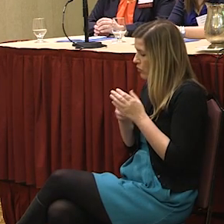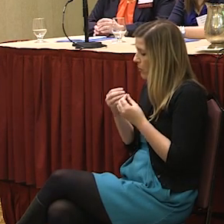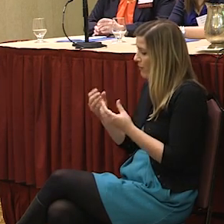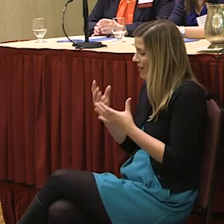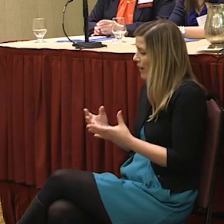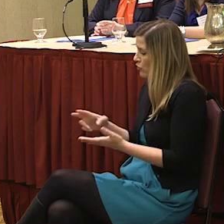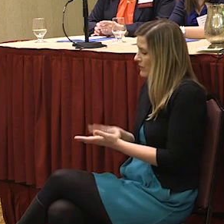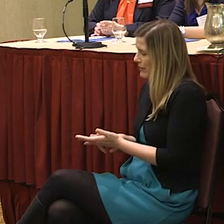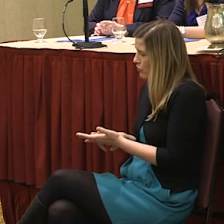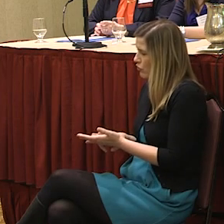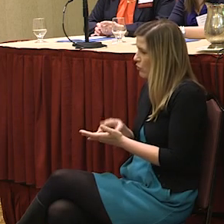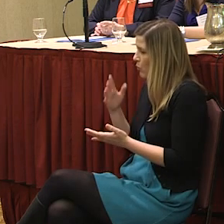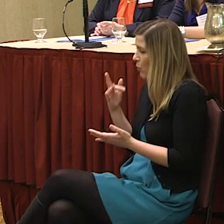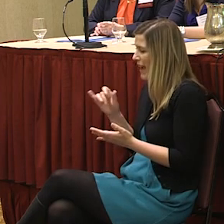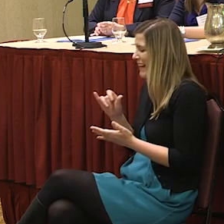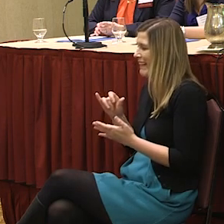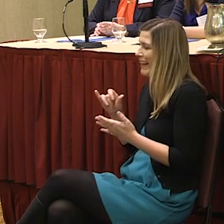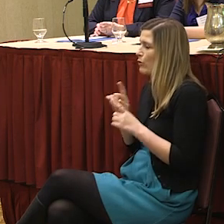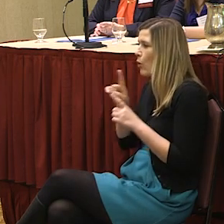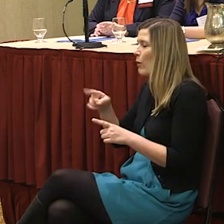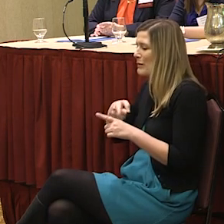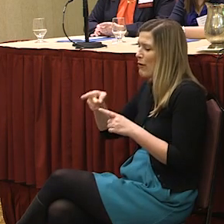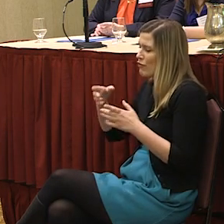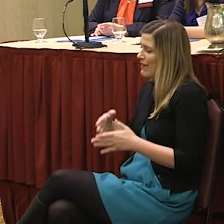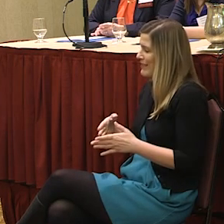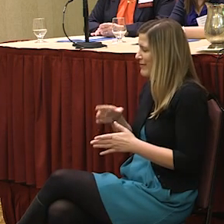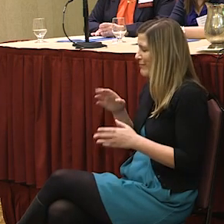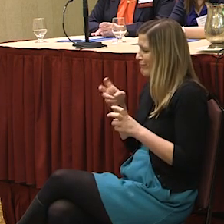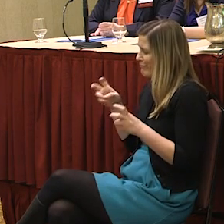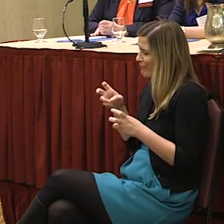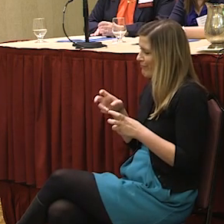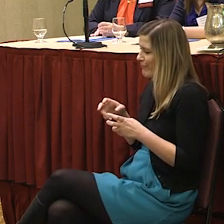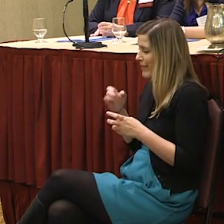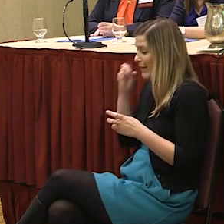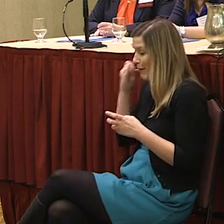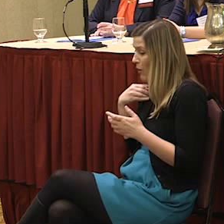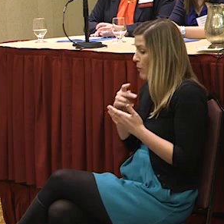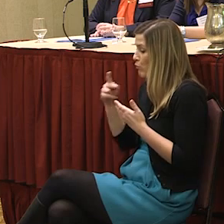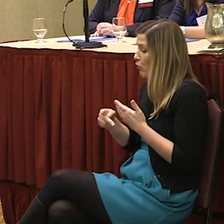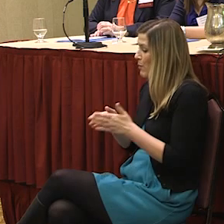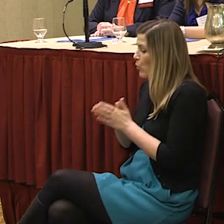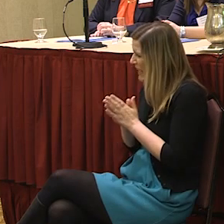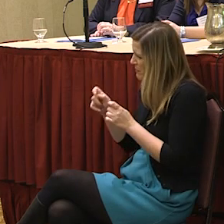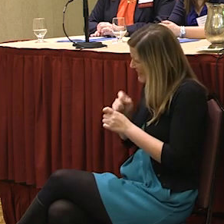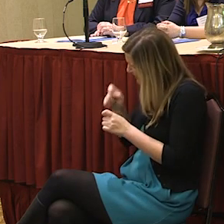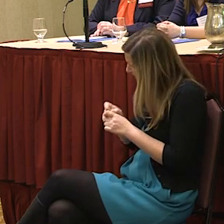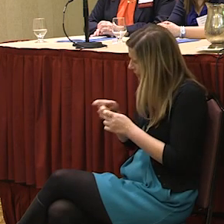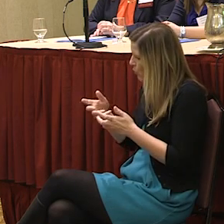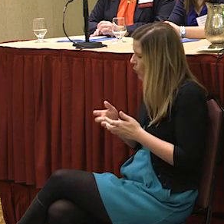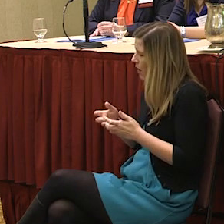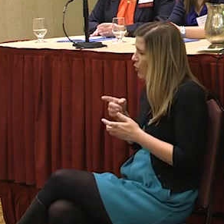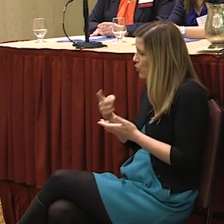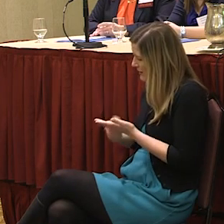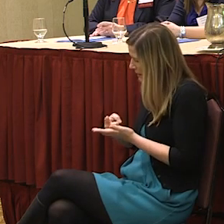provider signature because it's kind of like seeing a specialist. And then if you have a program request specifically that you've discussed with the patient, you